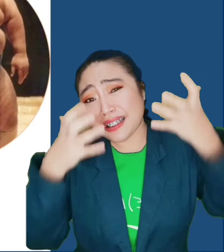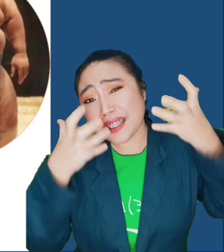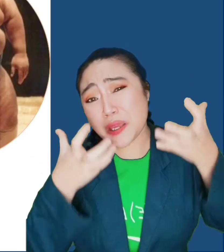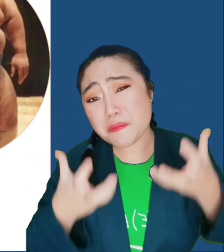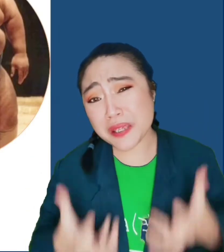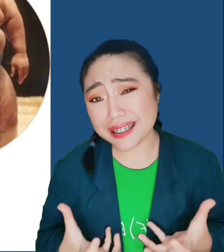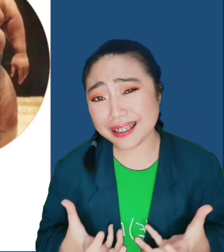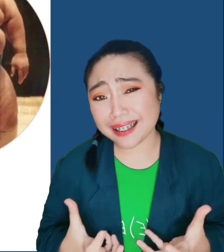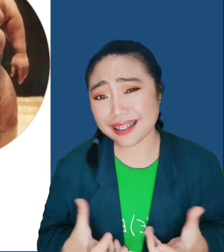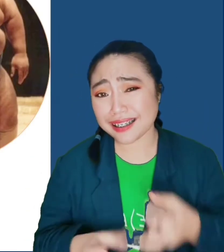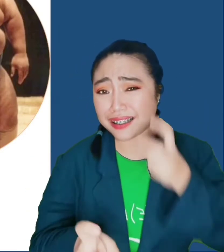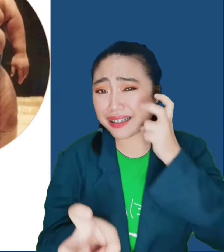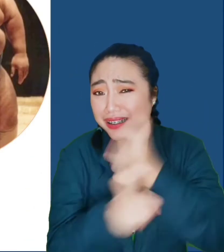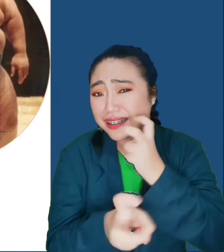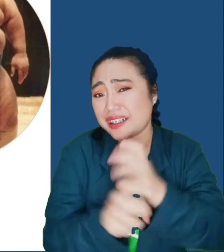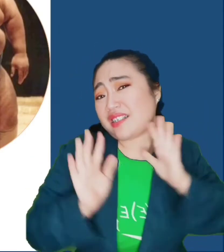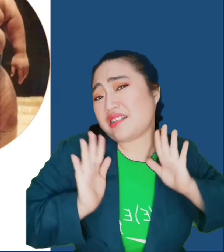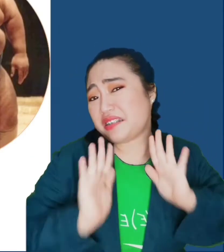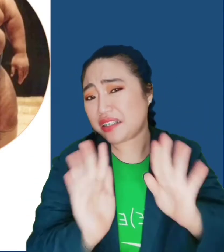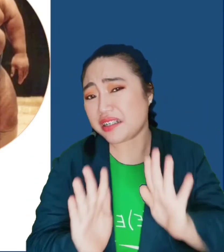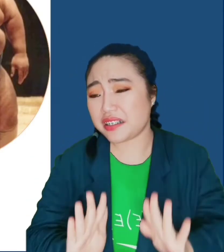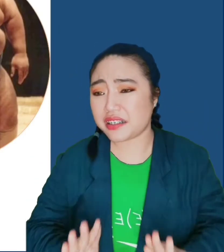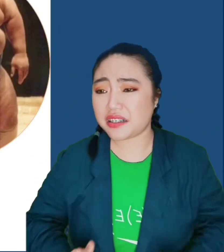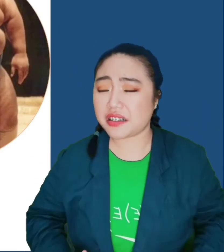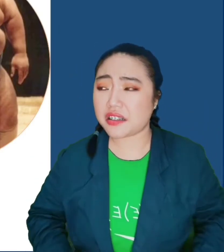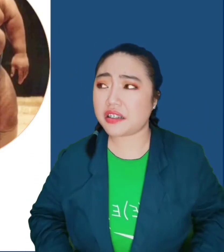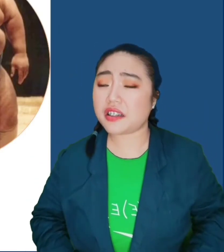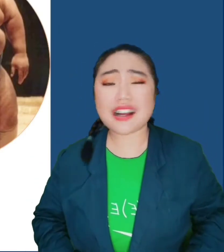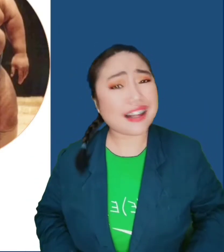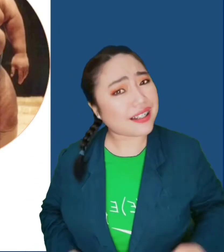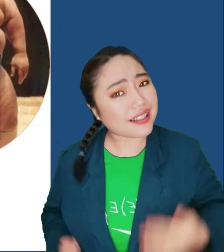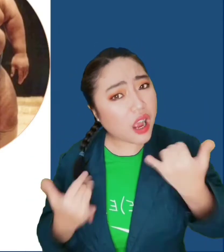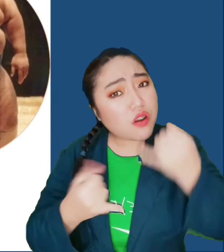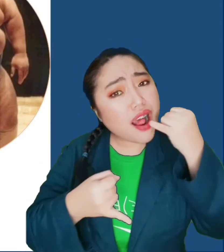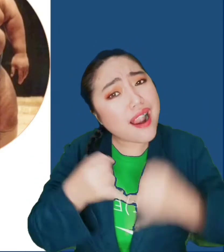push because it's heavy. It's difficult to push.